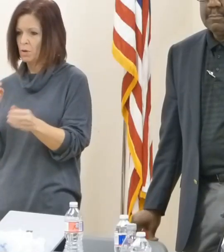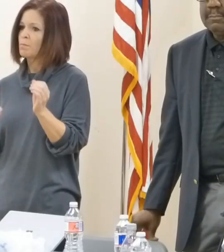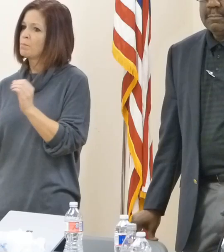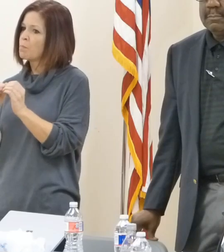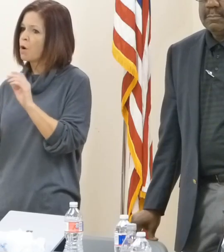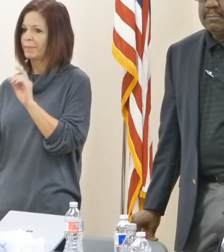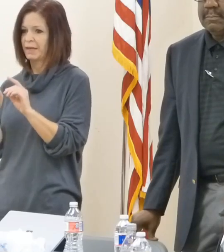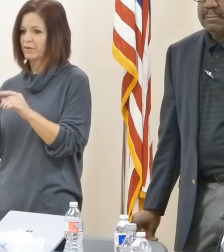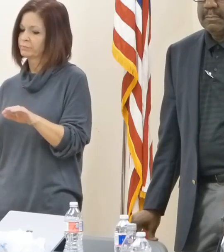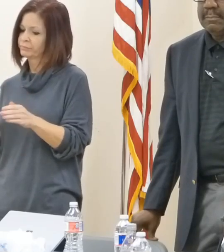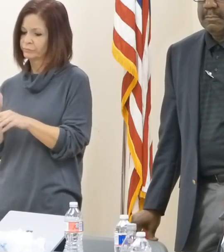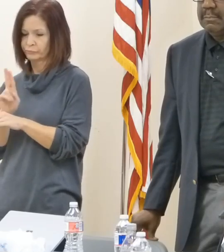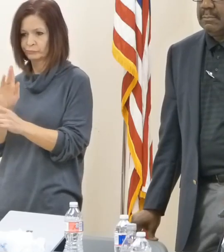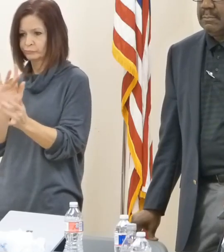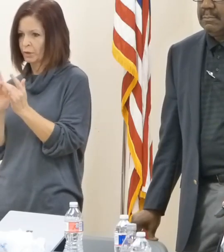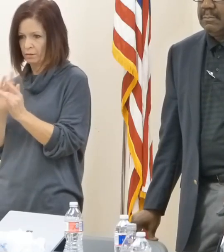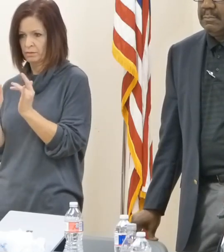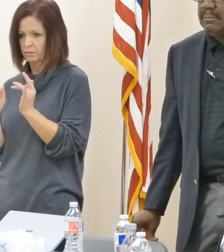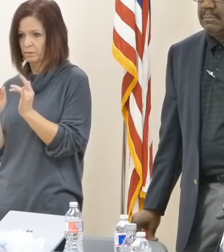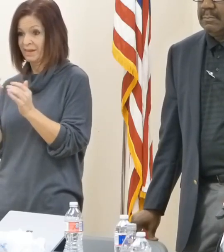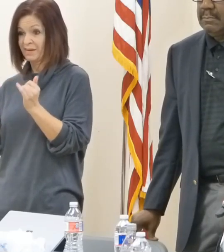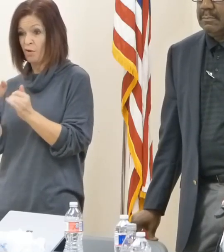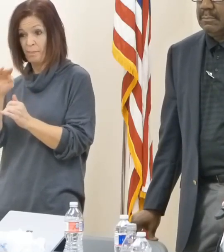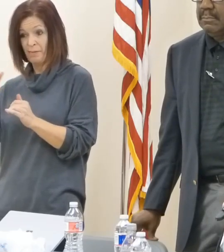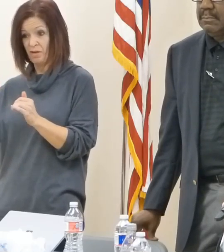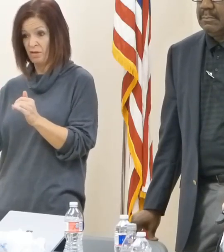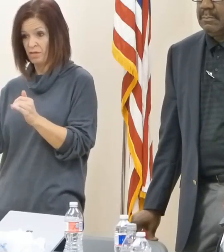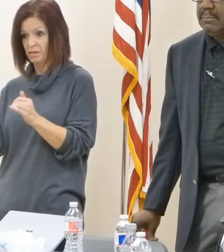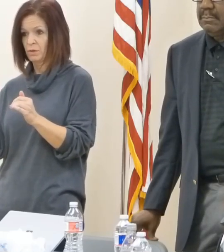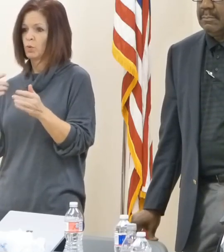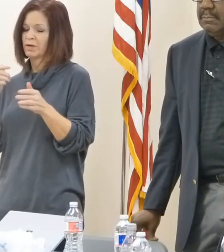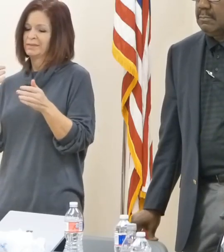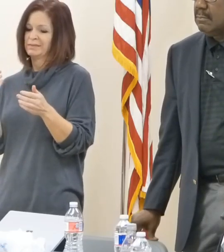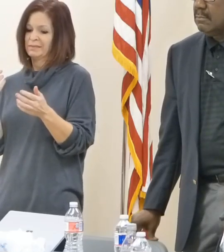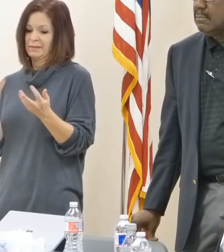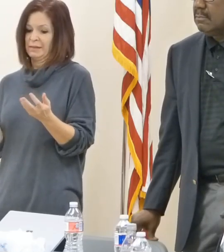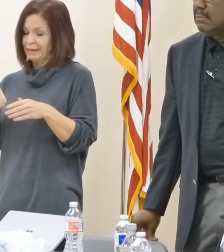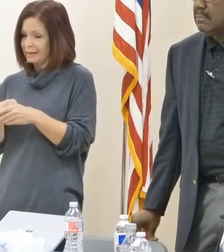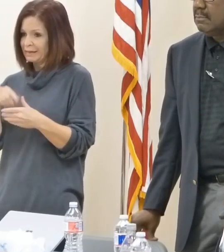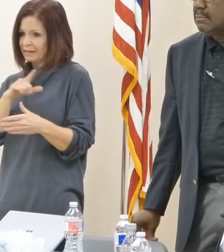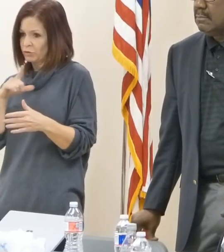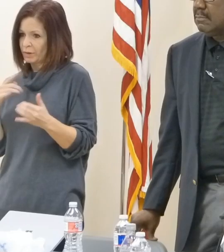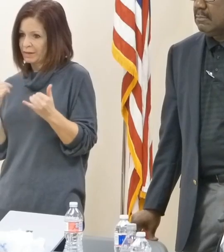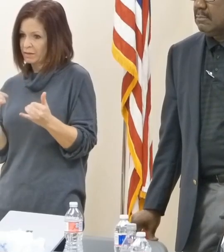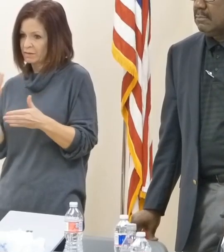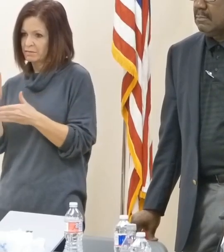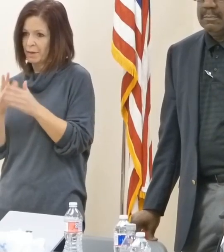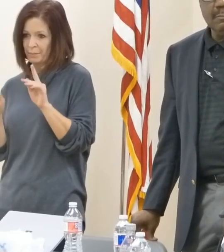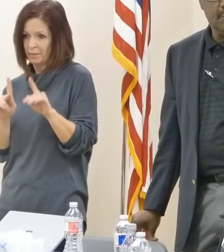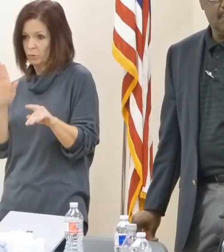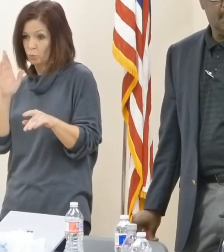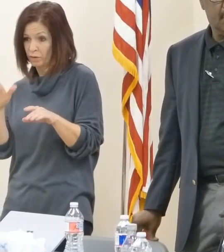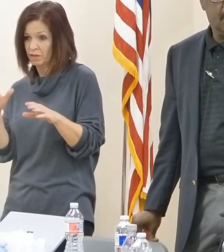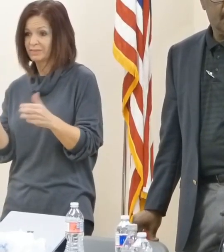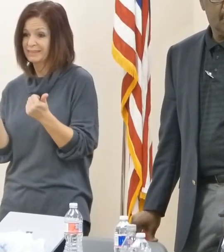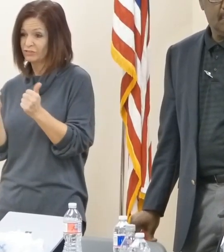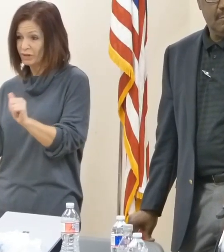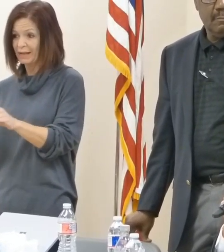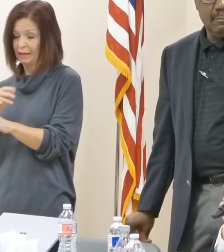online. And there's a bill running through the legislature this year that would allow some people going forward to do their driver's license online as well.